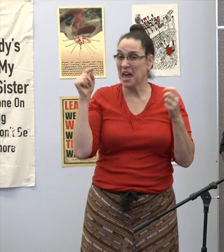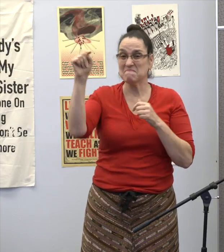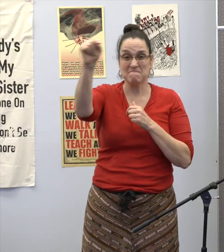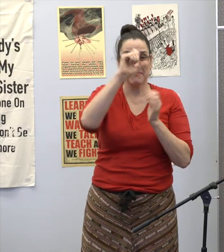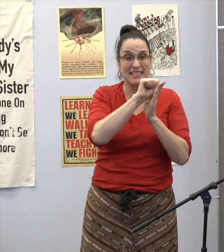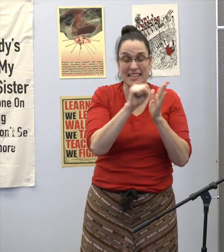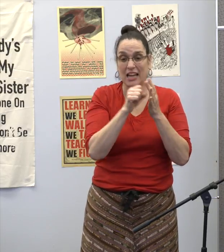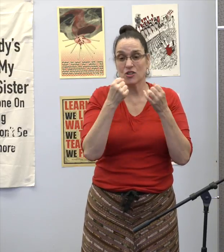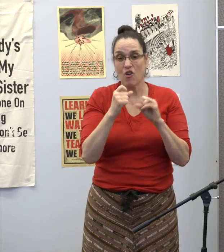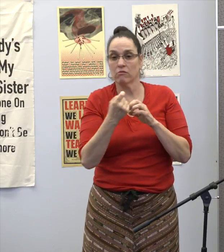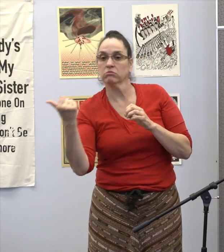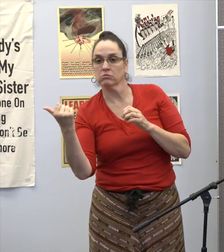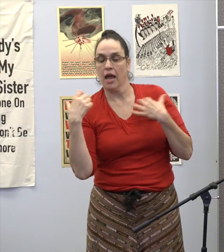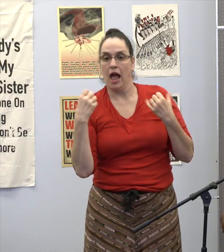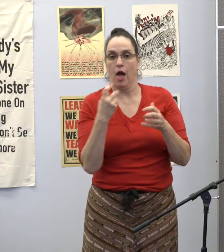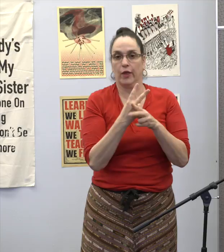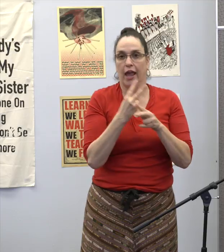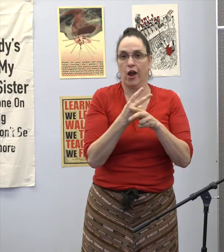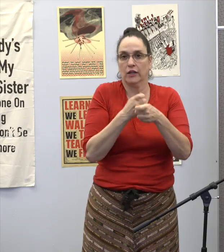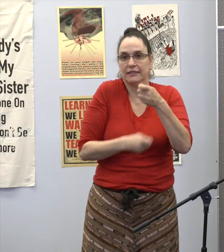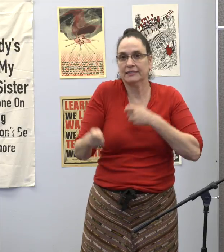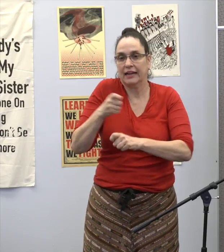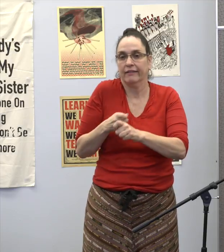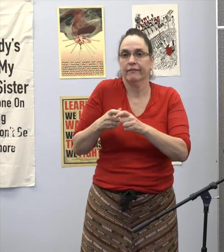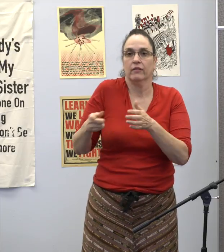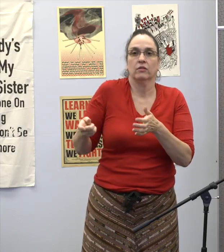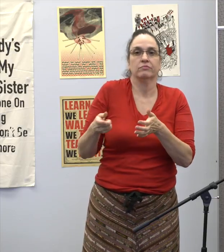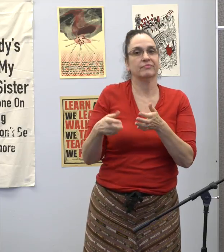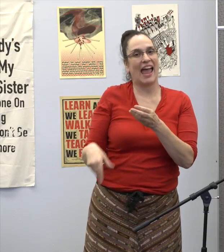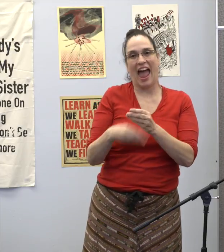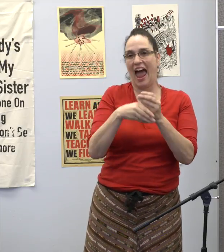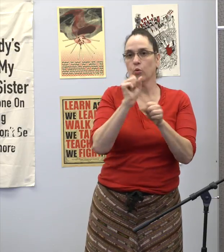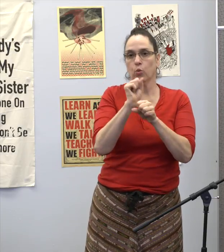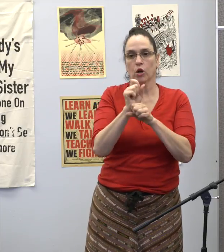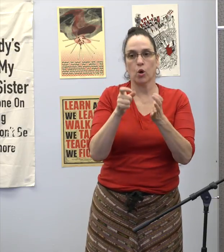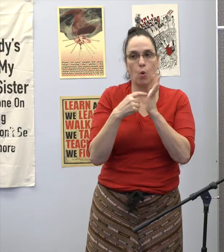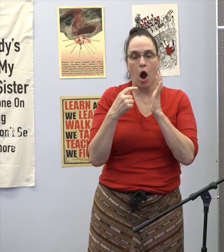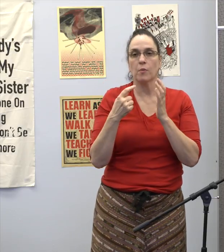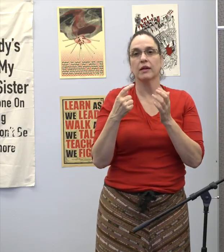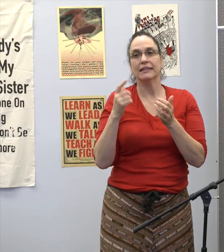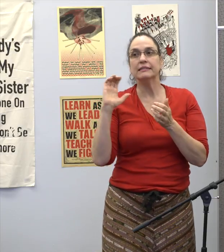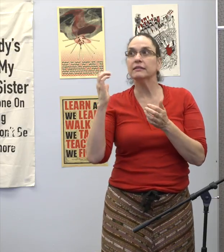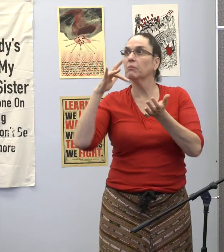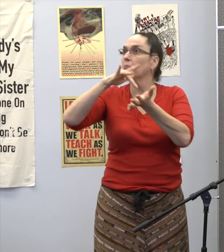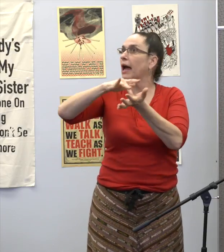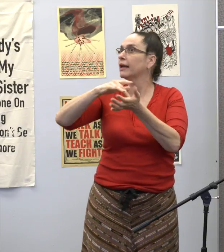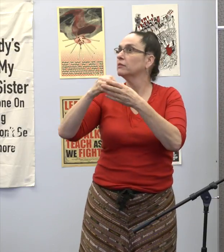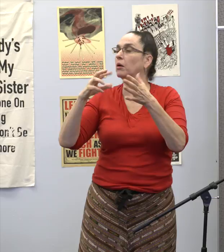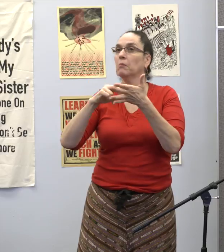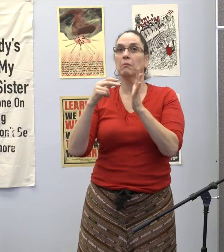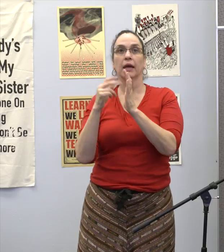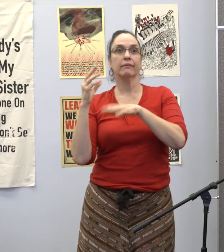and add so-called work requirements, which are nothing but code words to suggest to people that somehow Medicaid expansion is giving